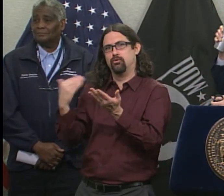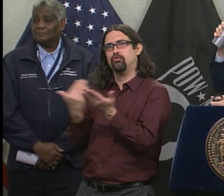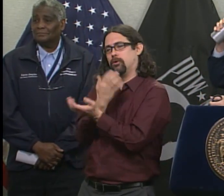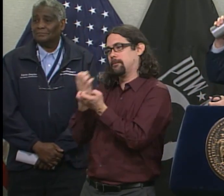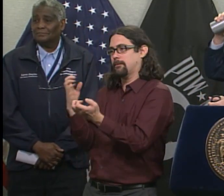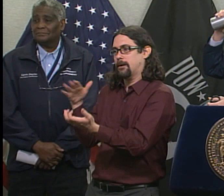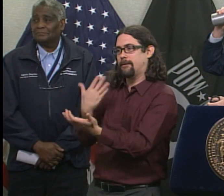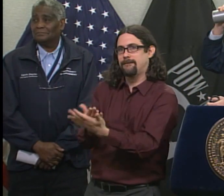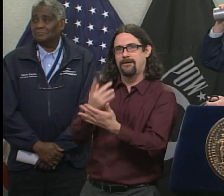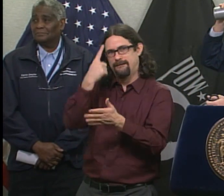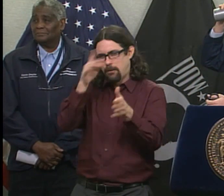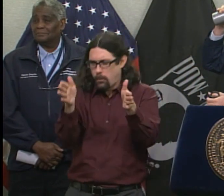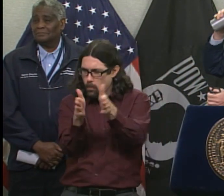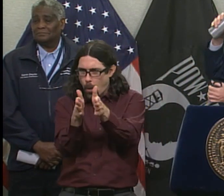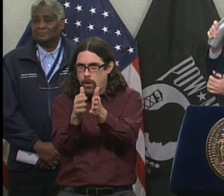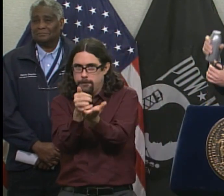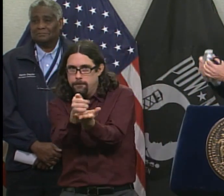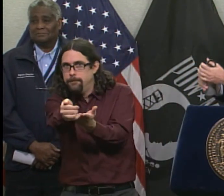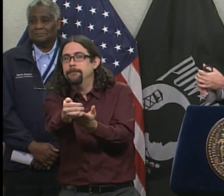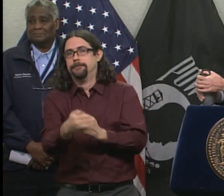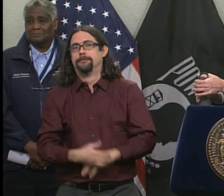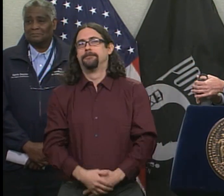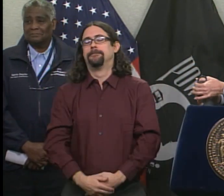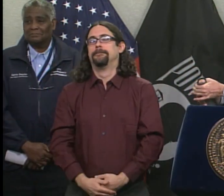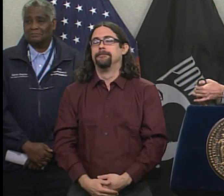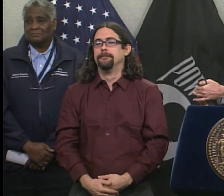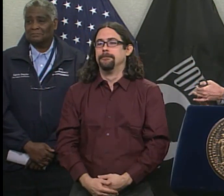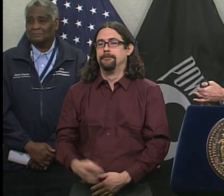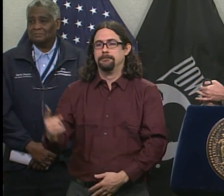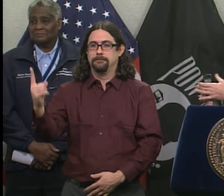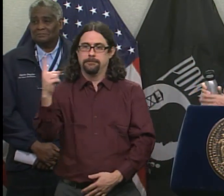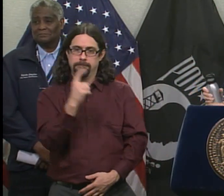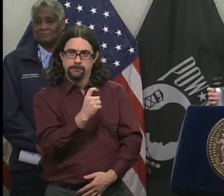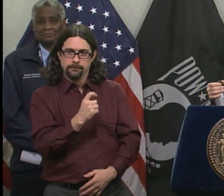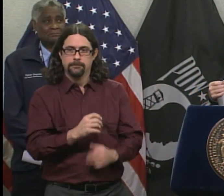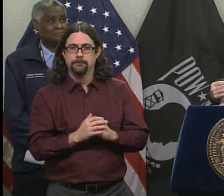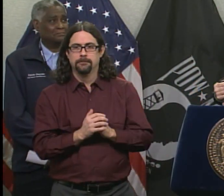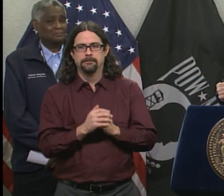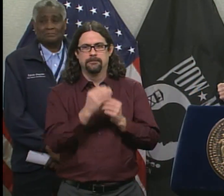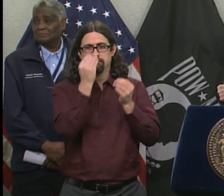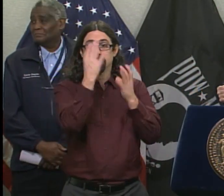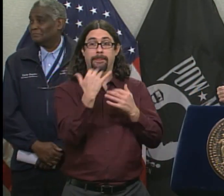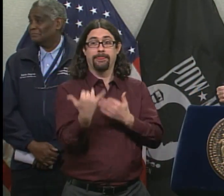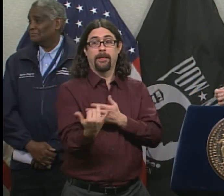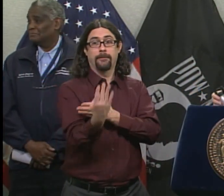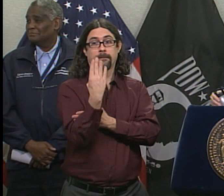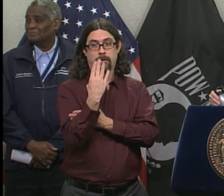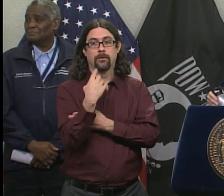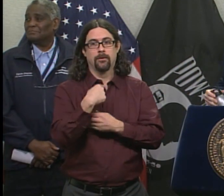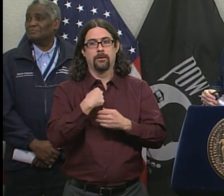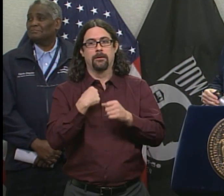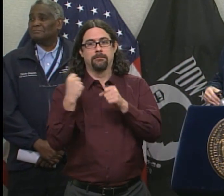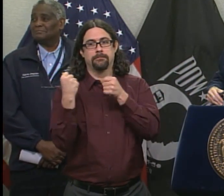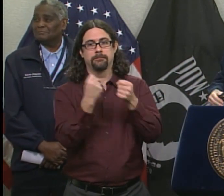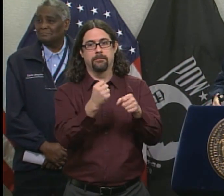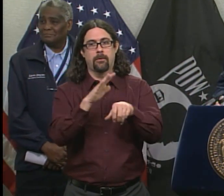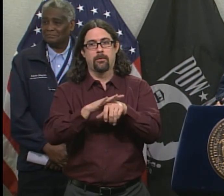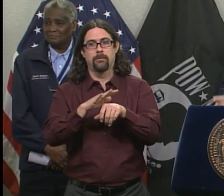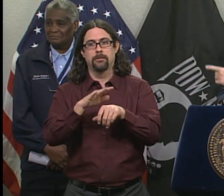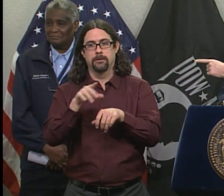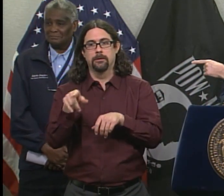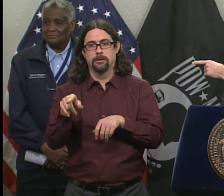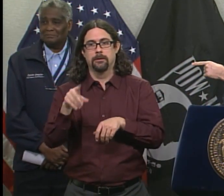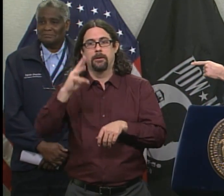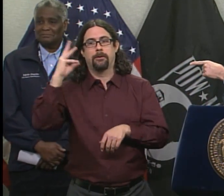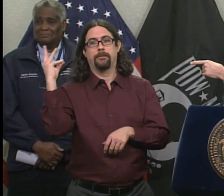4th and Broadway. Okay. So You're a there's good that. citizen. Yeah,